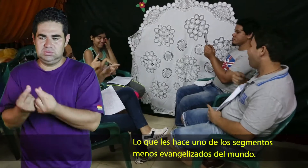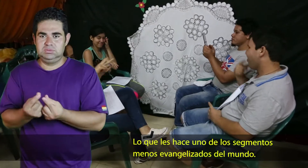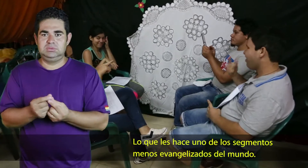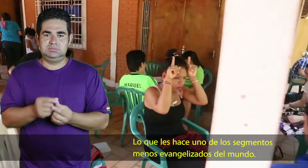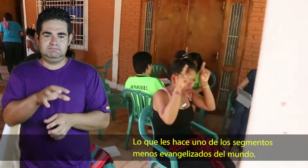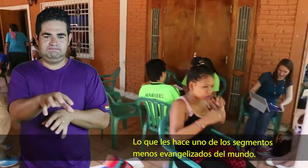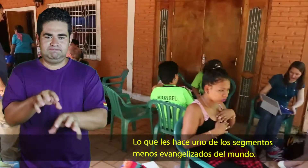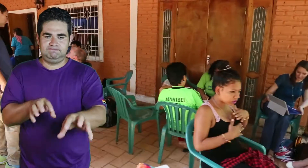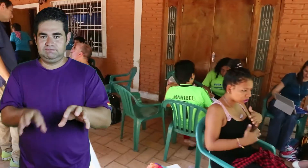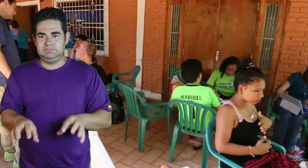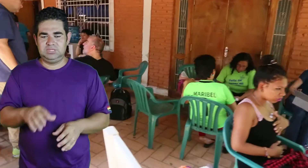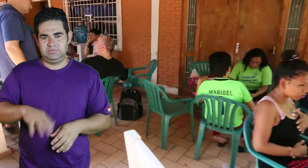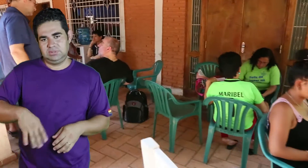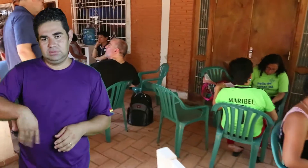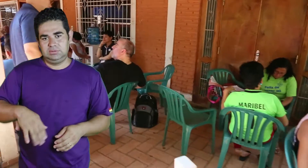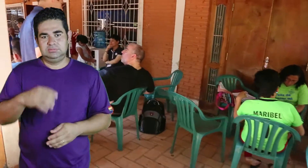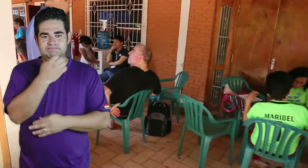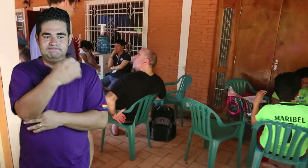world.